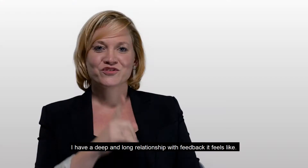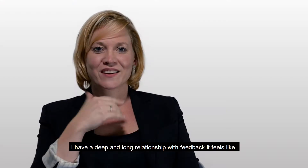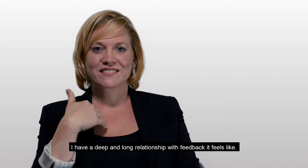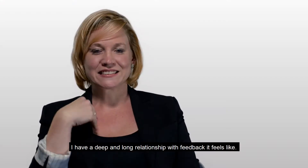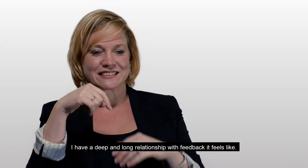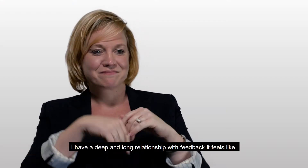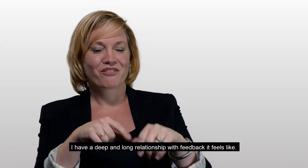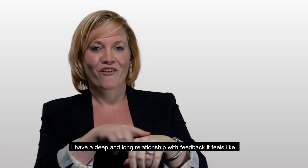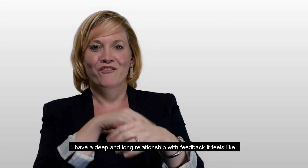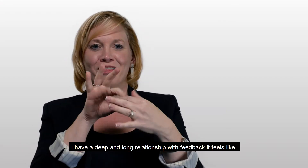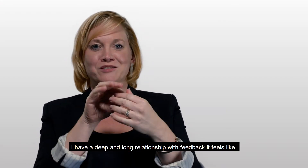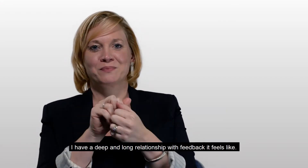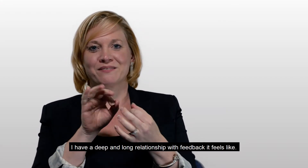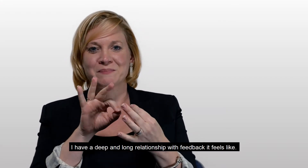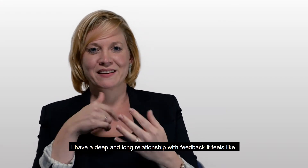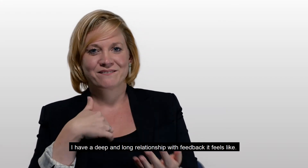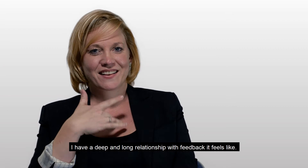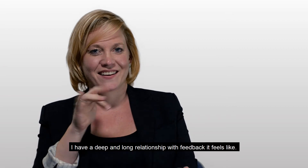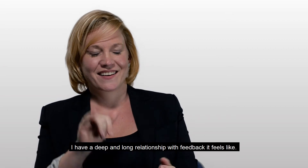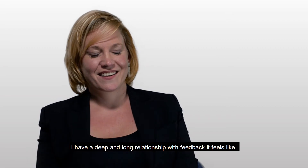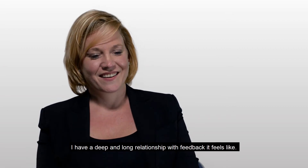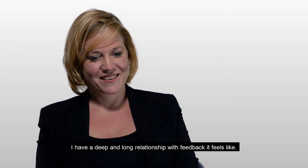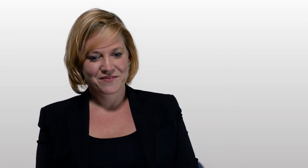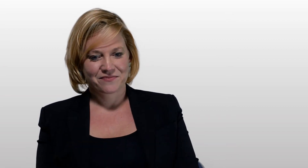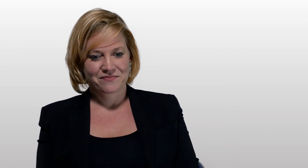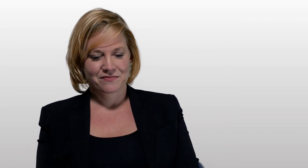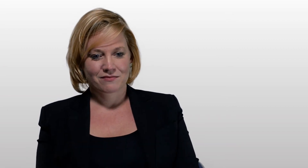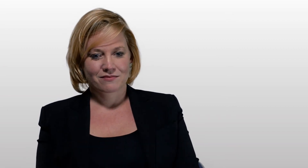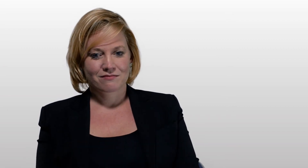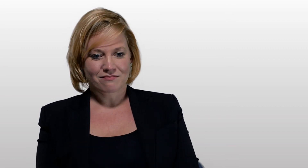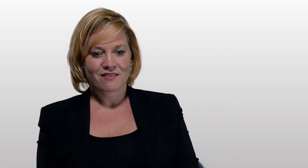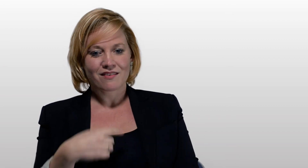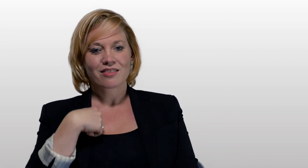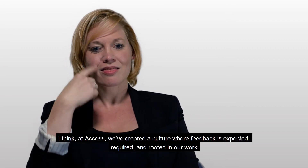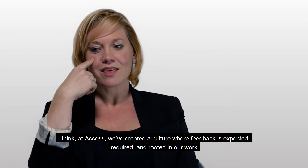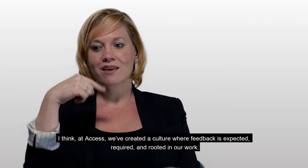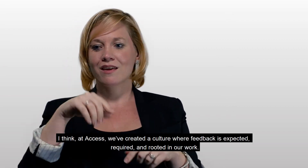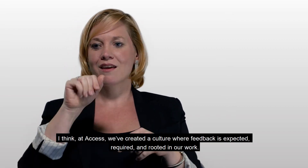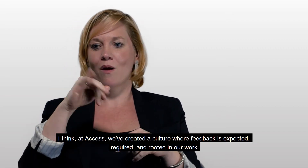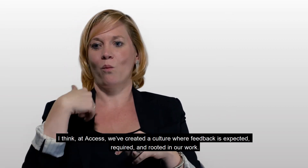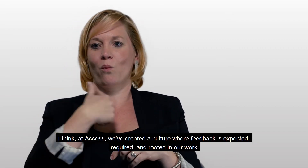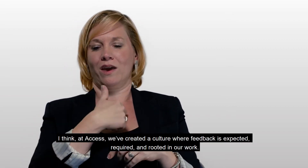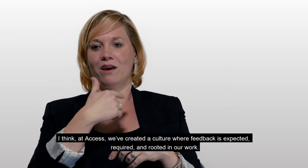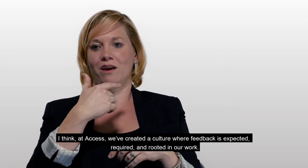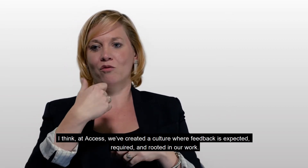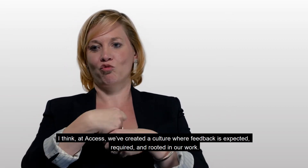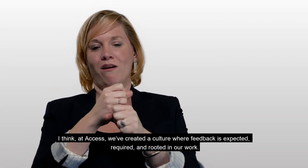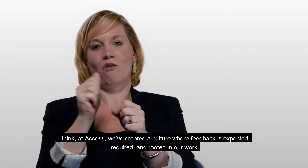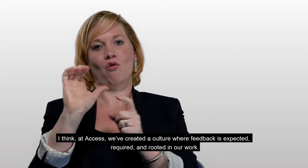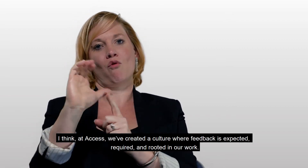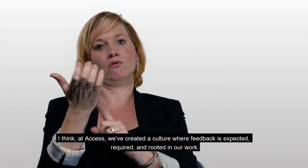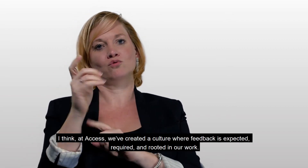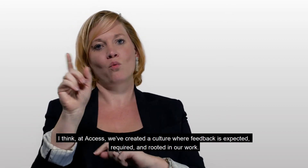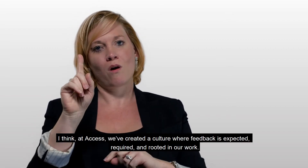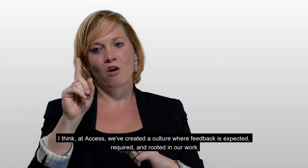I have a deep and long relationship with feedback, it feels like. I think at Access we've created a culture where feedback